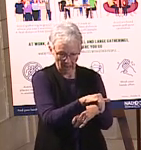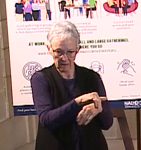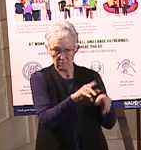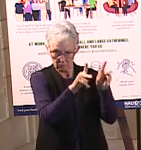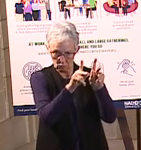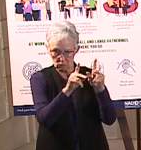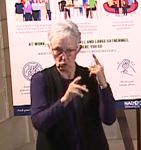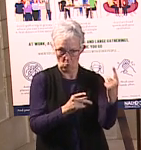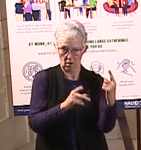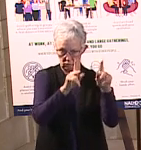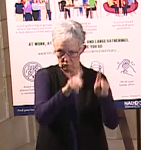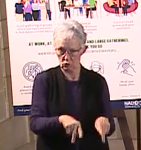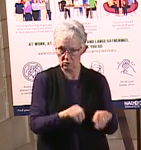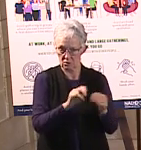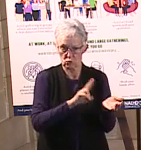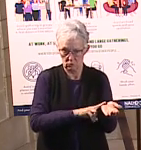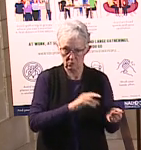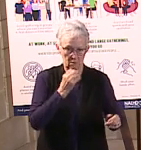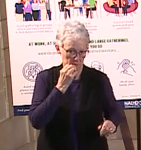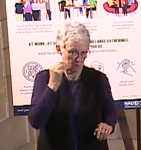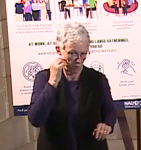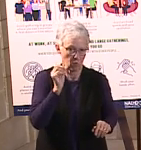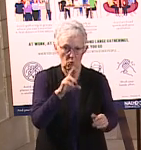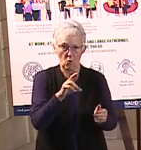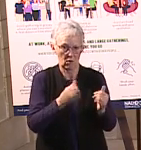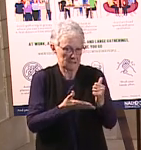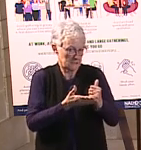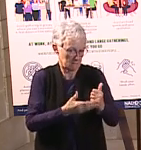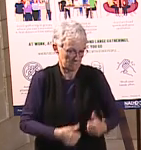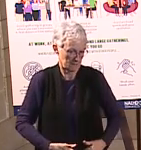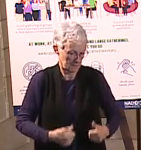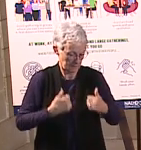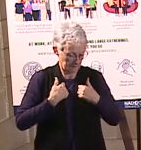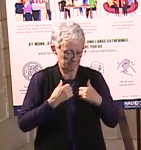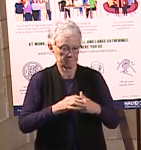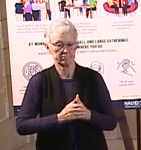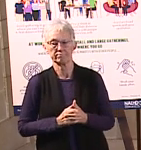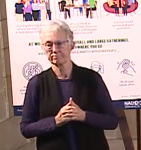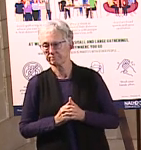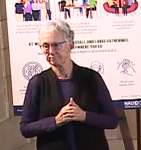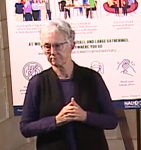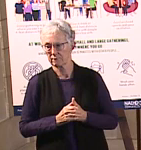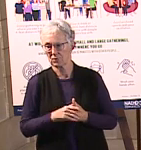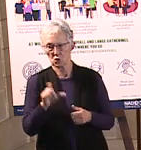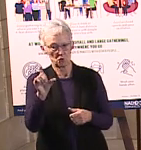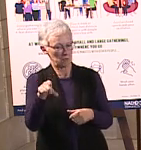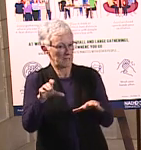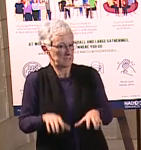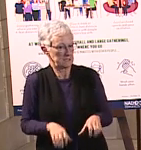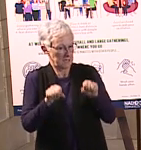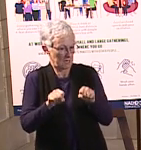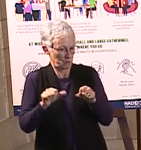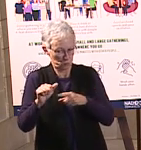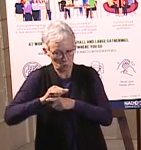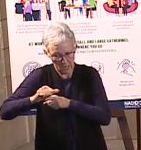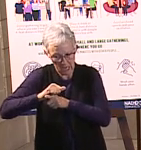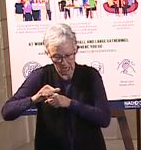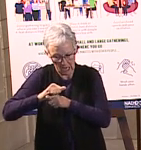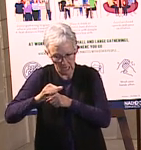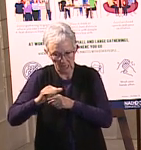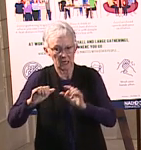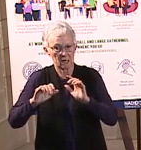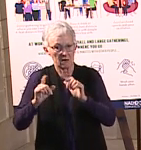that, again, you have to be trained to do it, right? So you have to, for example, be trained just like the staff on how to